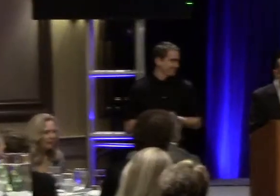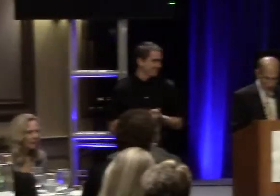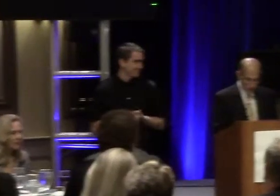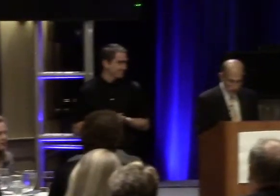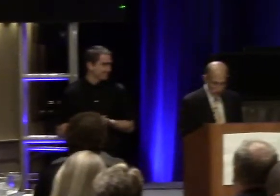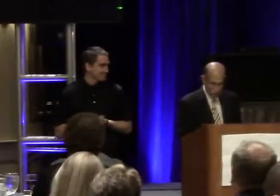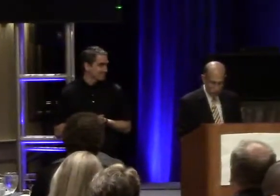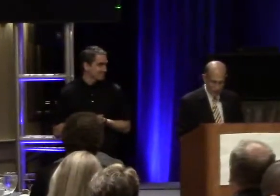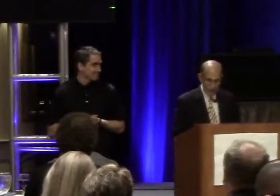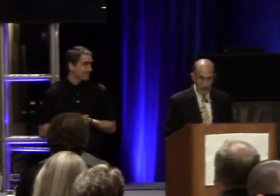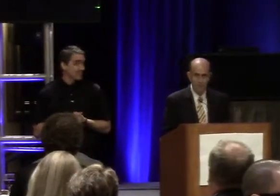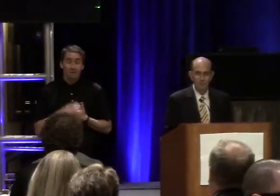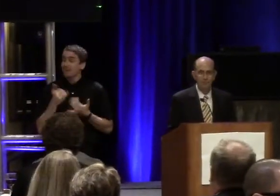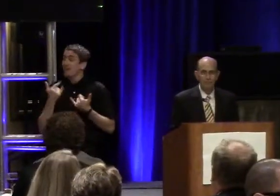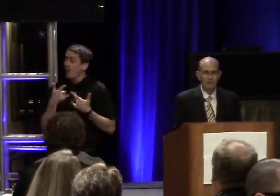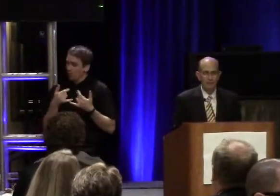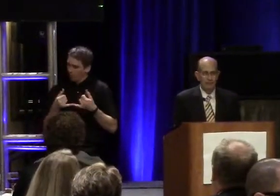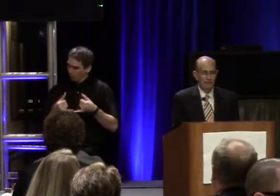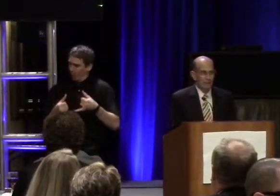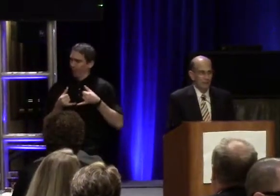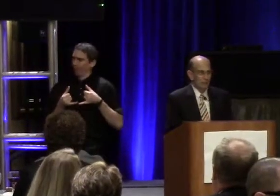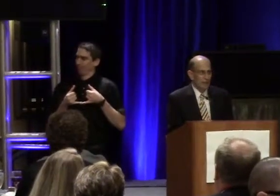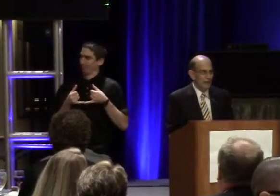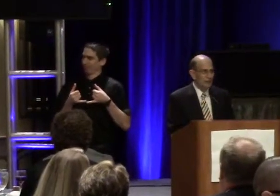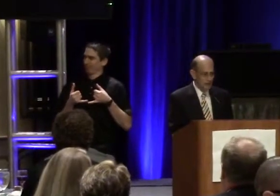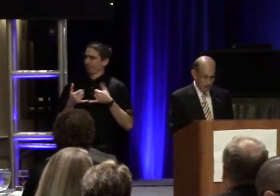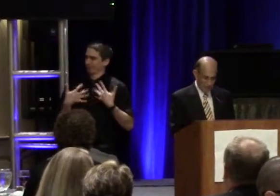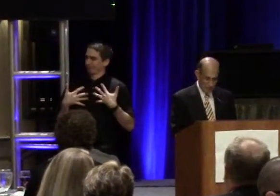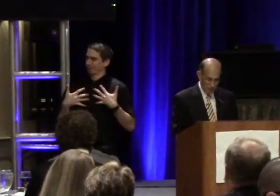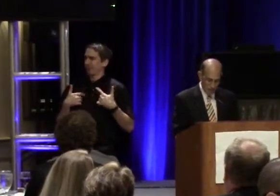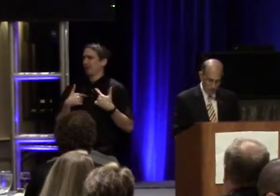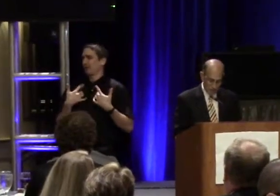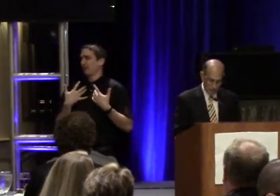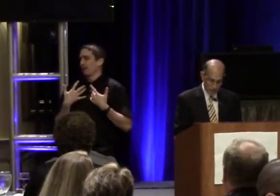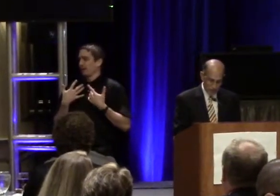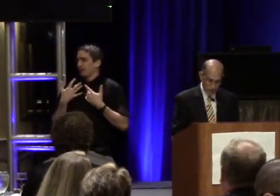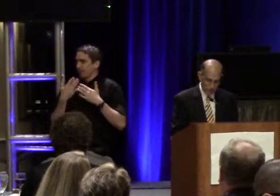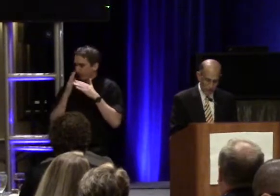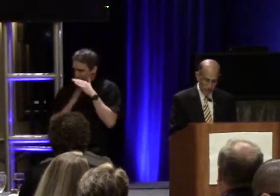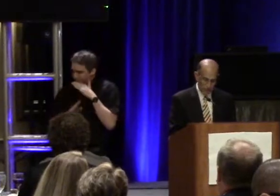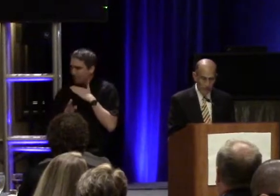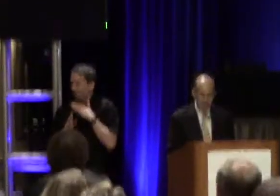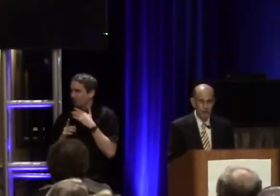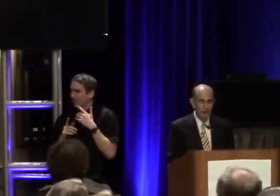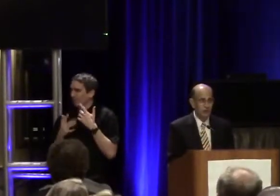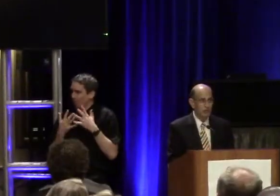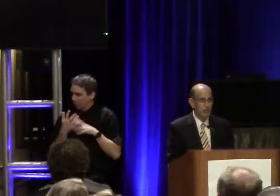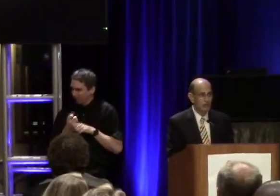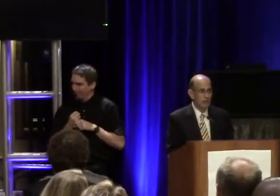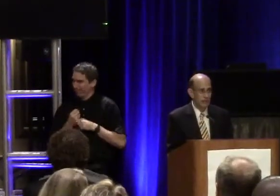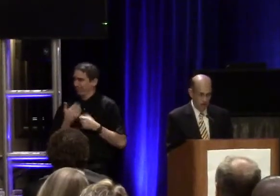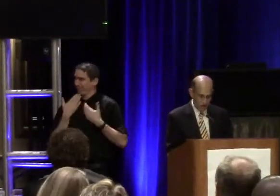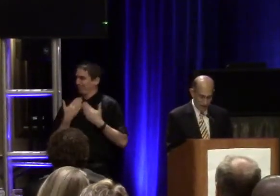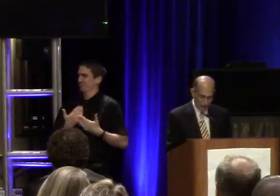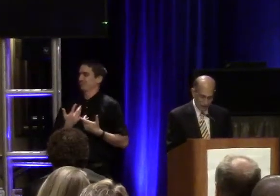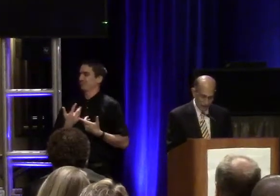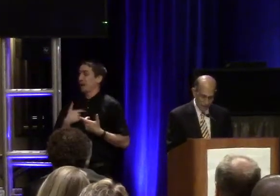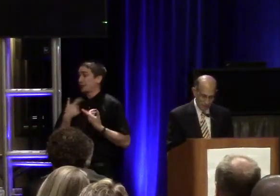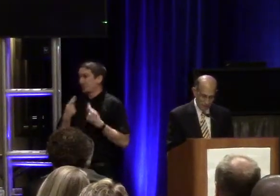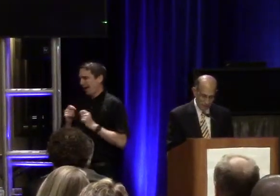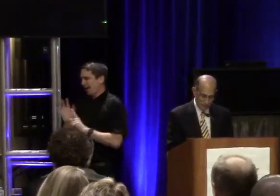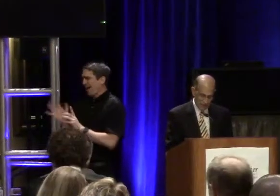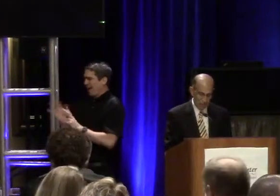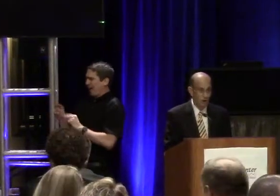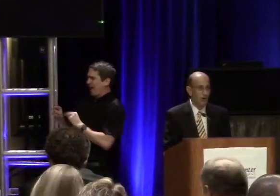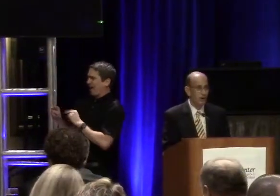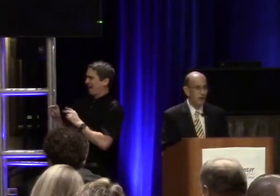Well, as for this award, I am flattered and humbled to receive it. I tried to talk Kelly Harris out of it,